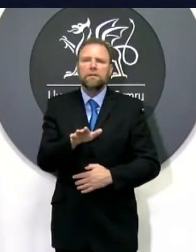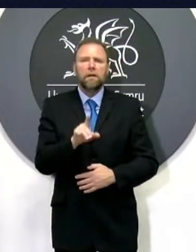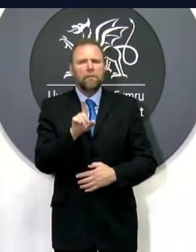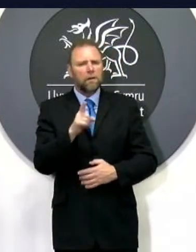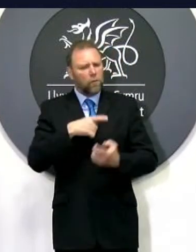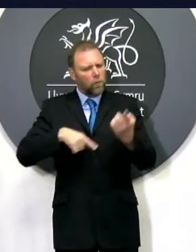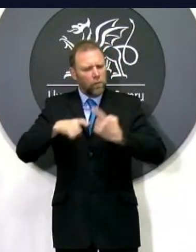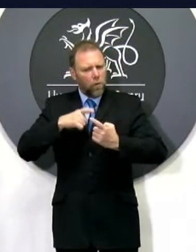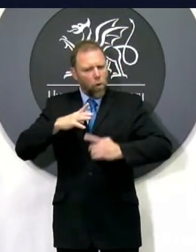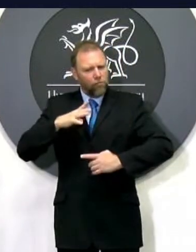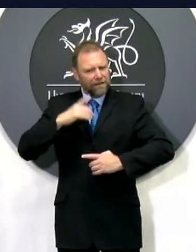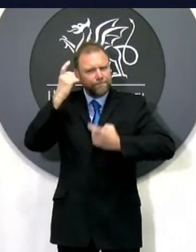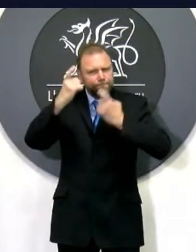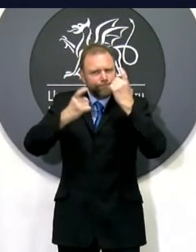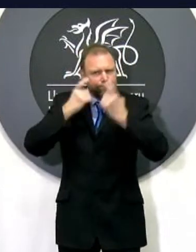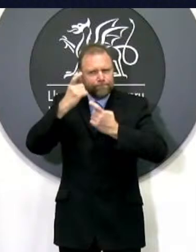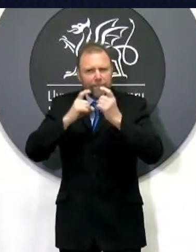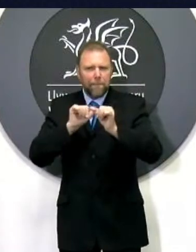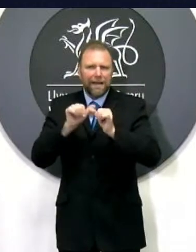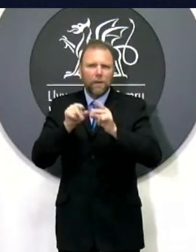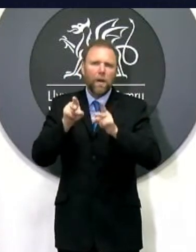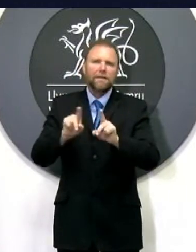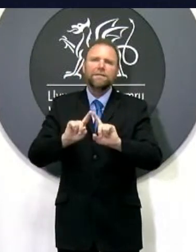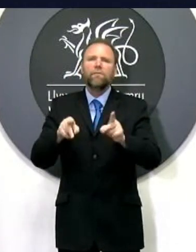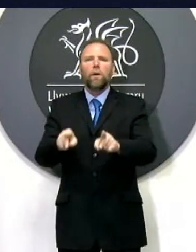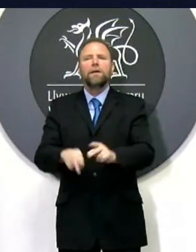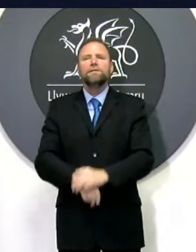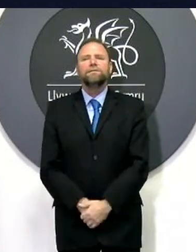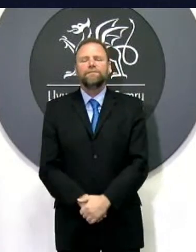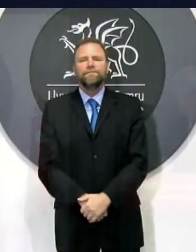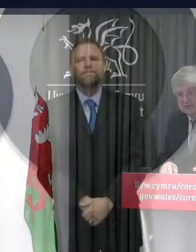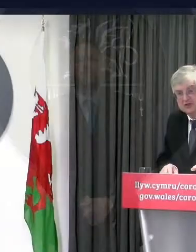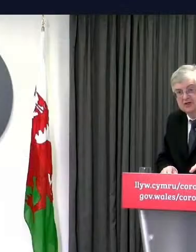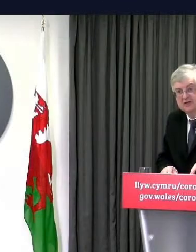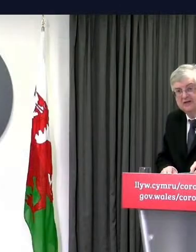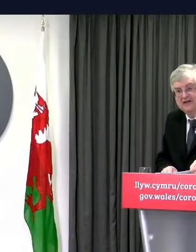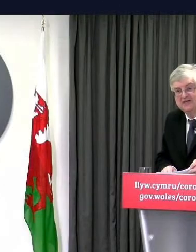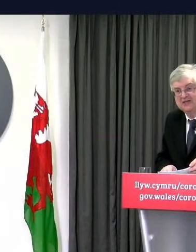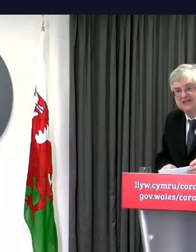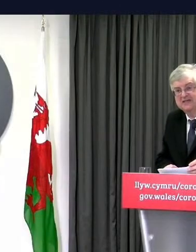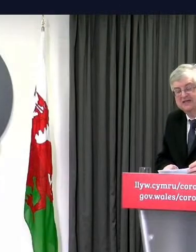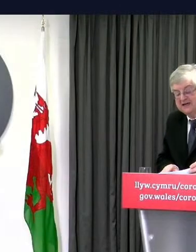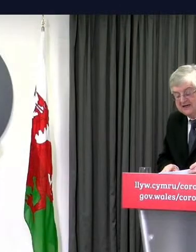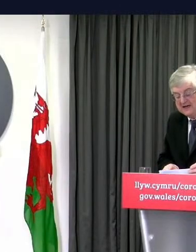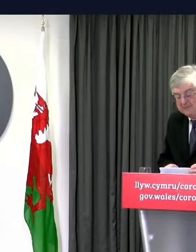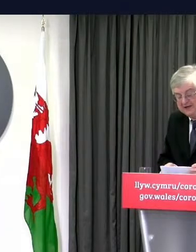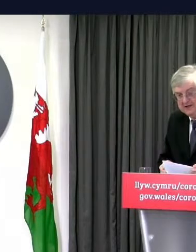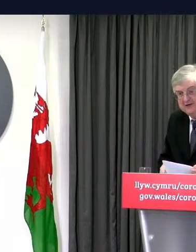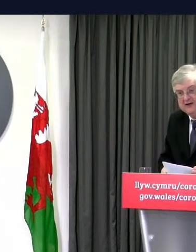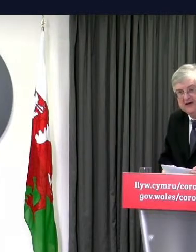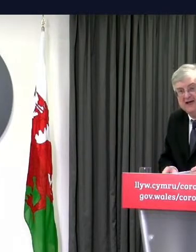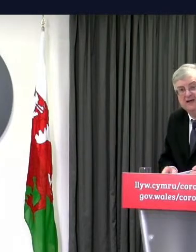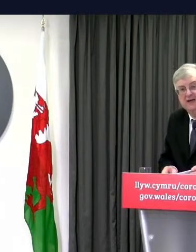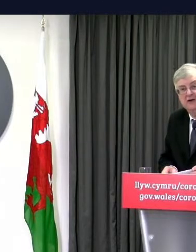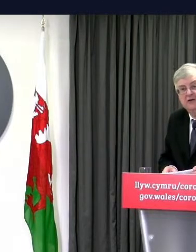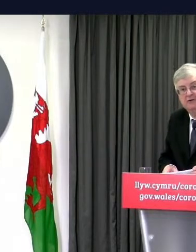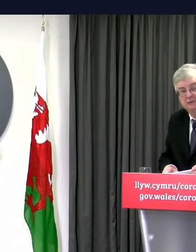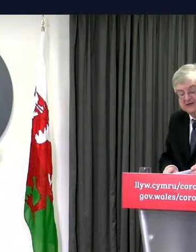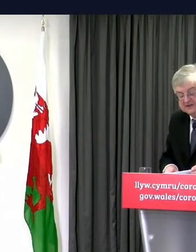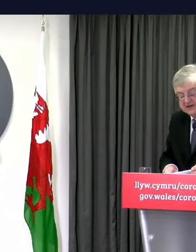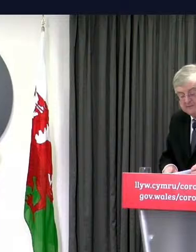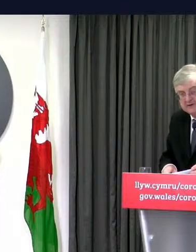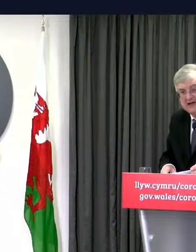services. And that will help us to catch up so much the quicker. Thank you all very much indeed. I'll be here again